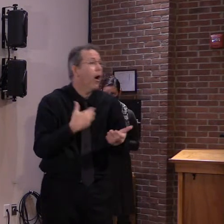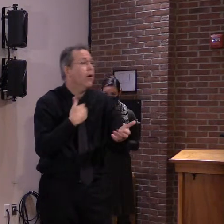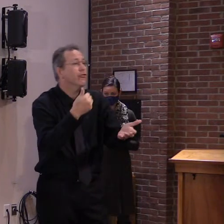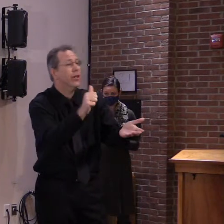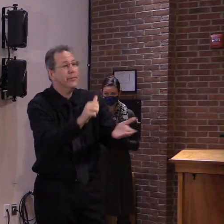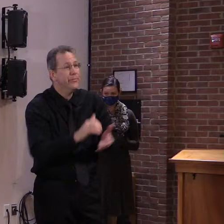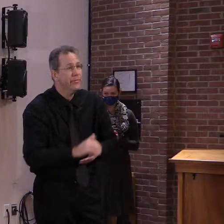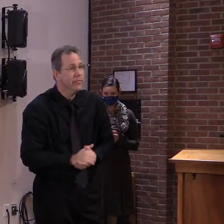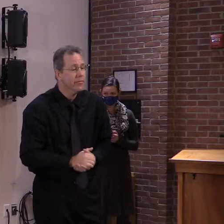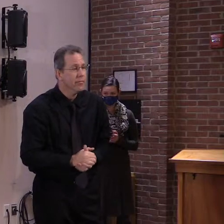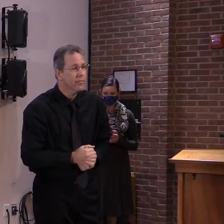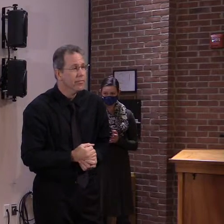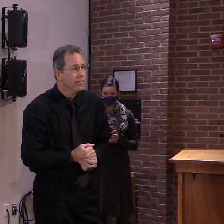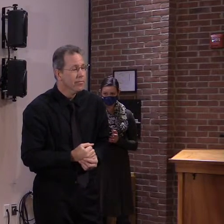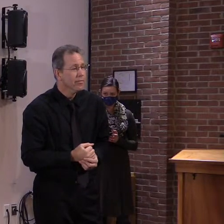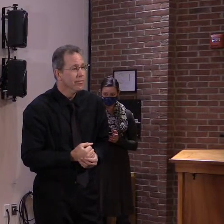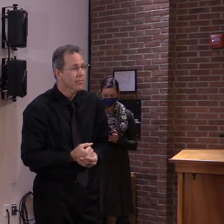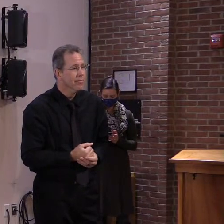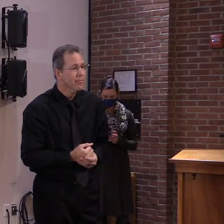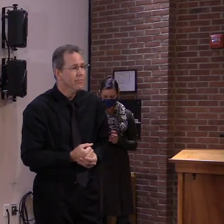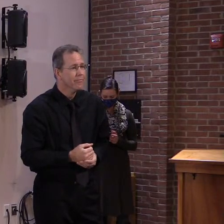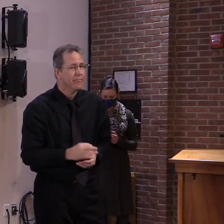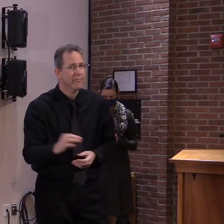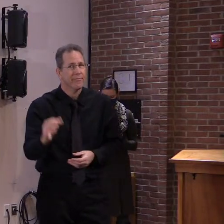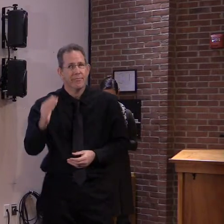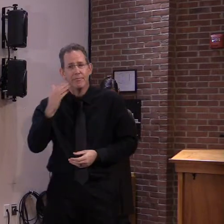you always do. I appreciate that. Thank you.